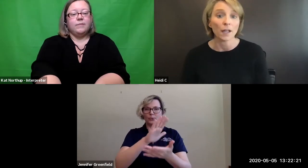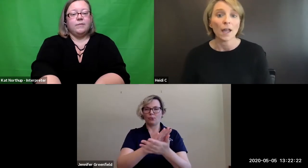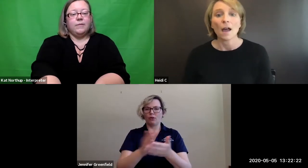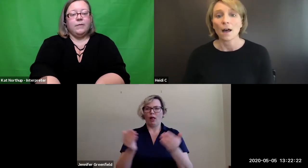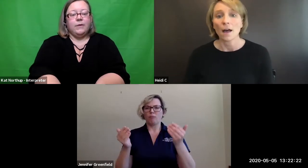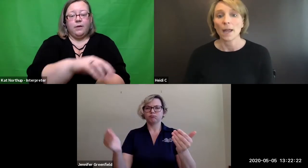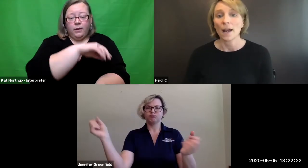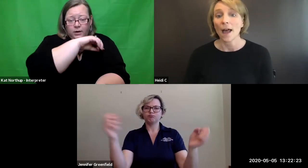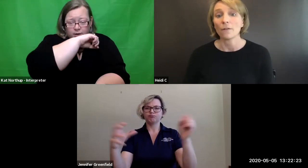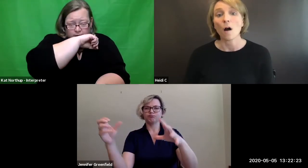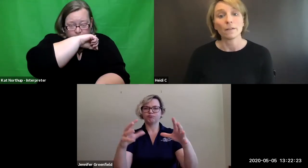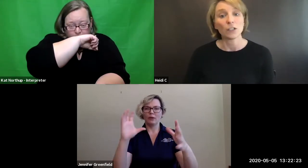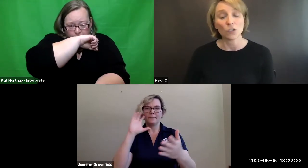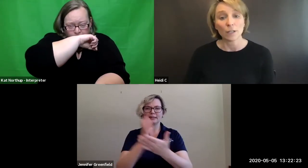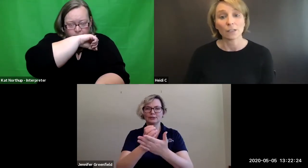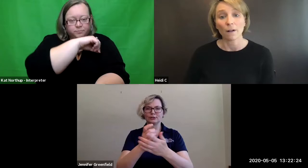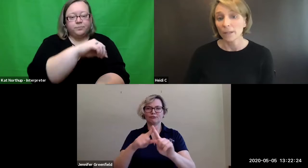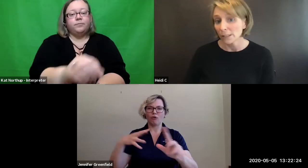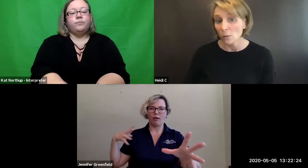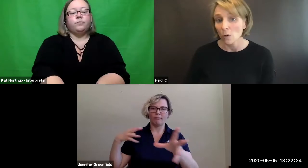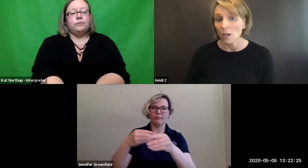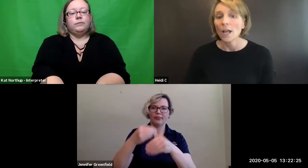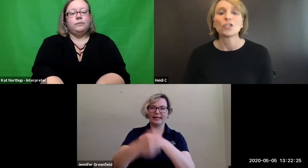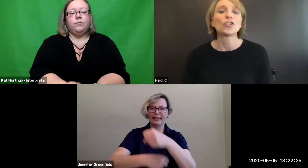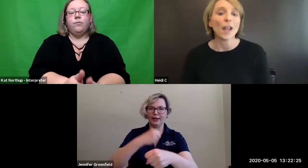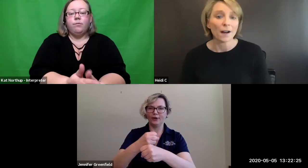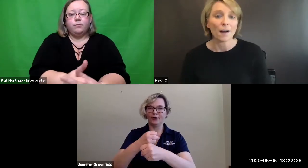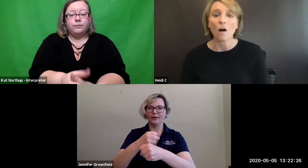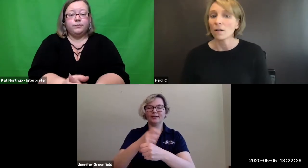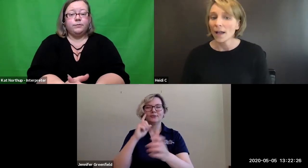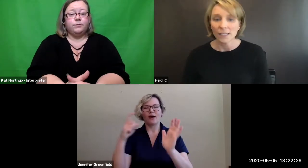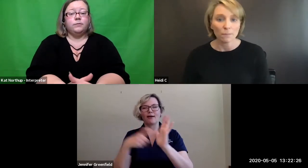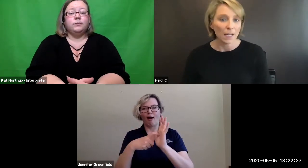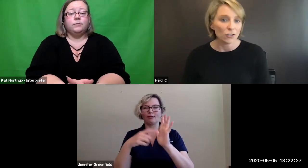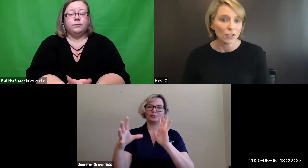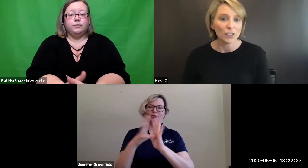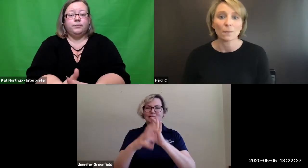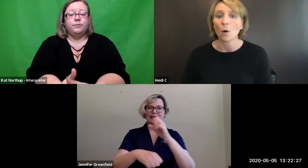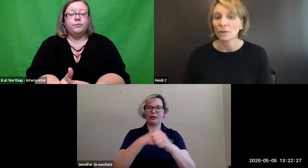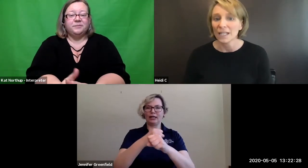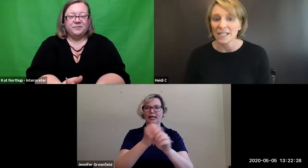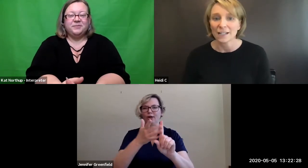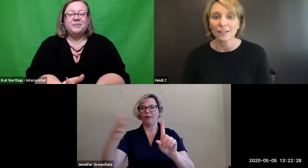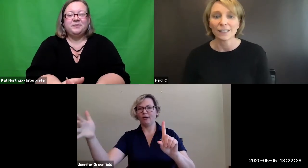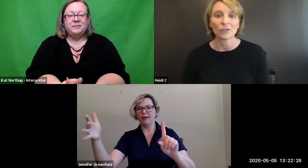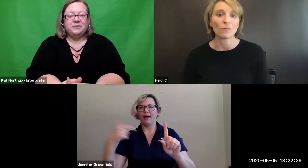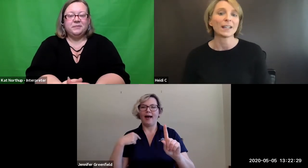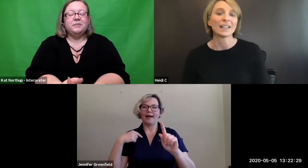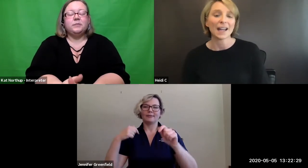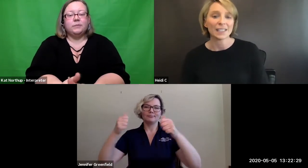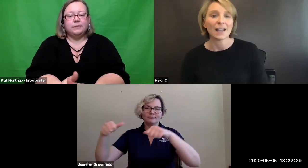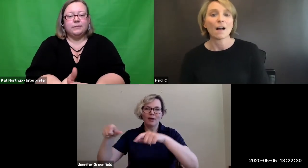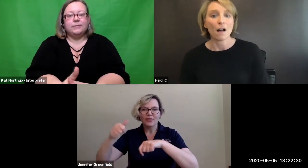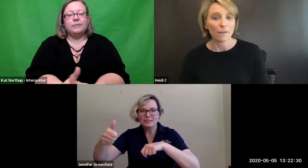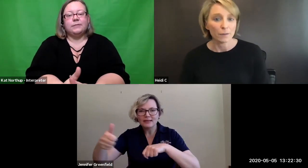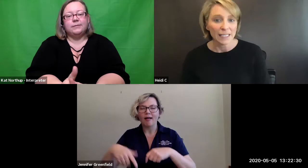yearbook, and have all of the students from the school share all kinds of pictures from over the years to